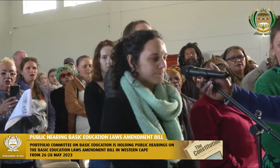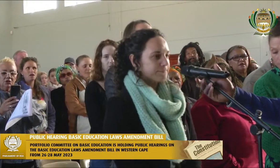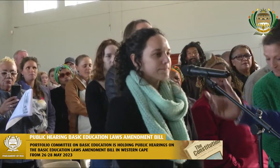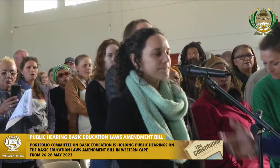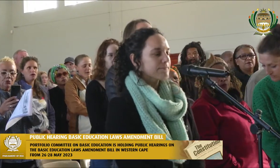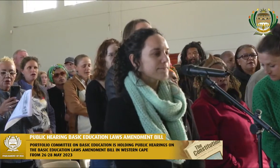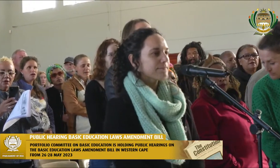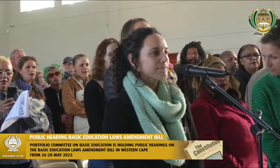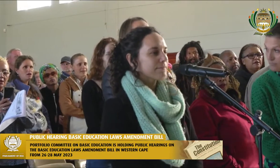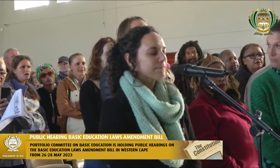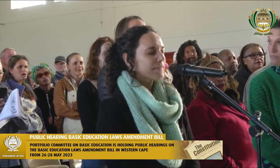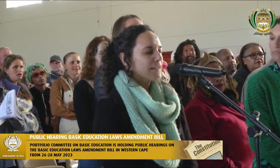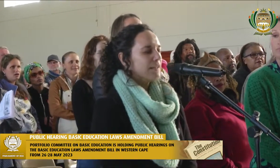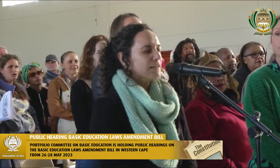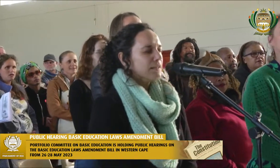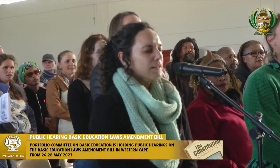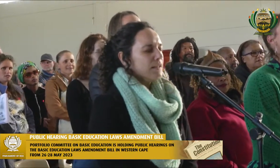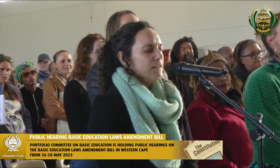be